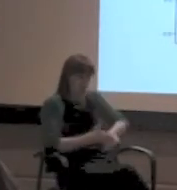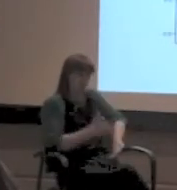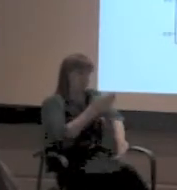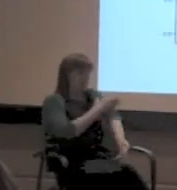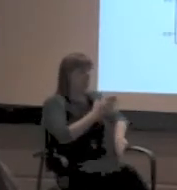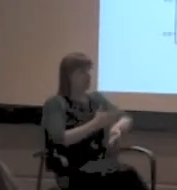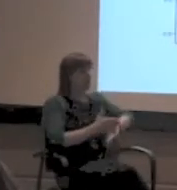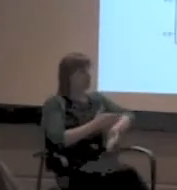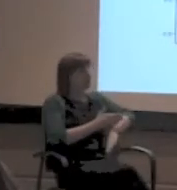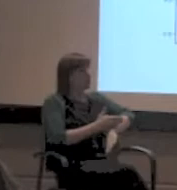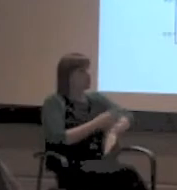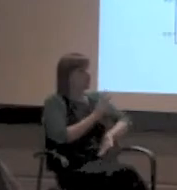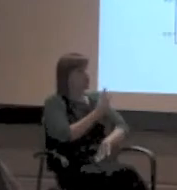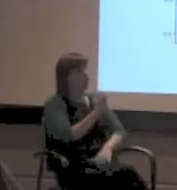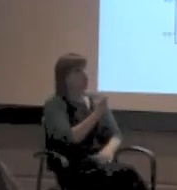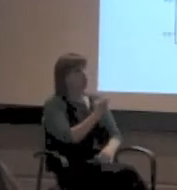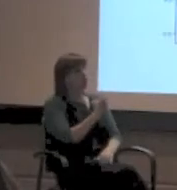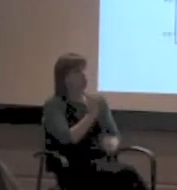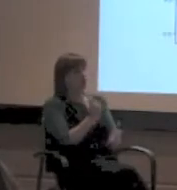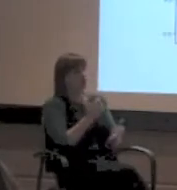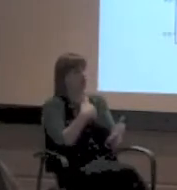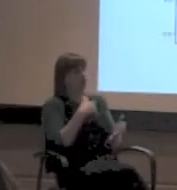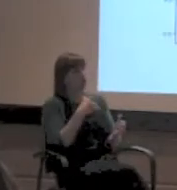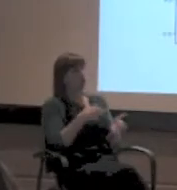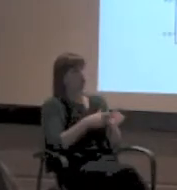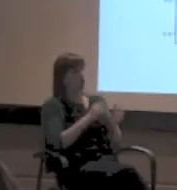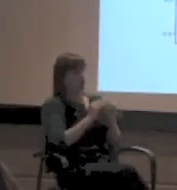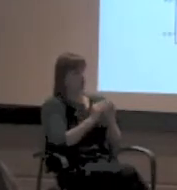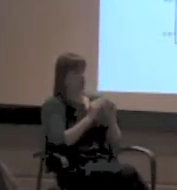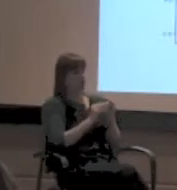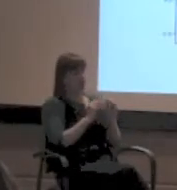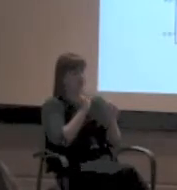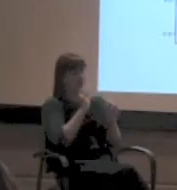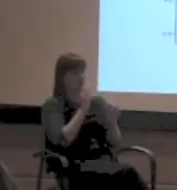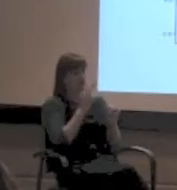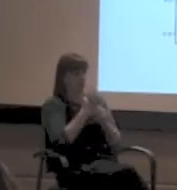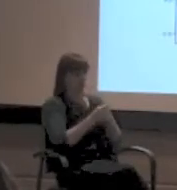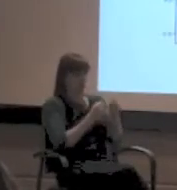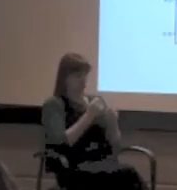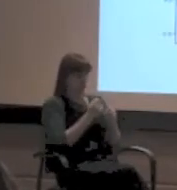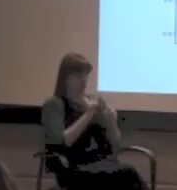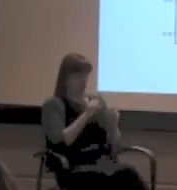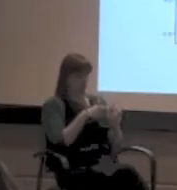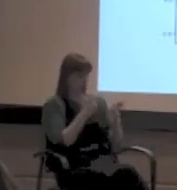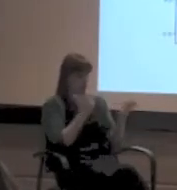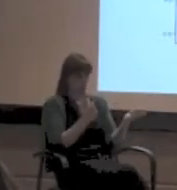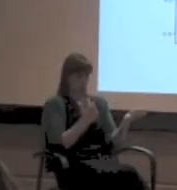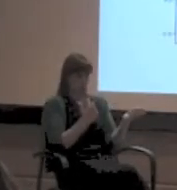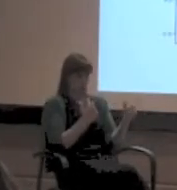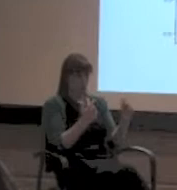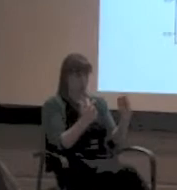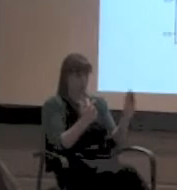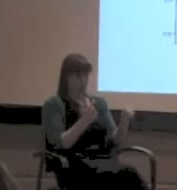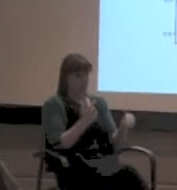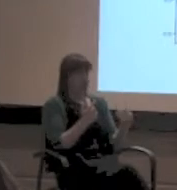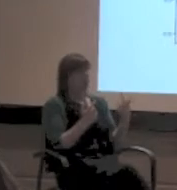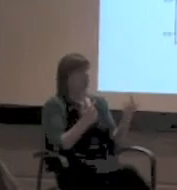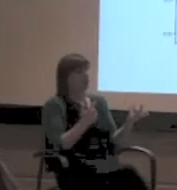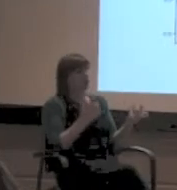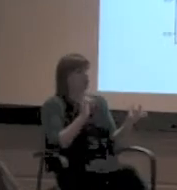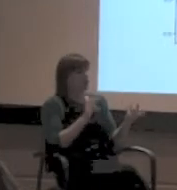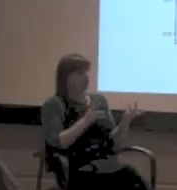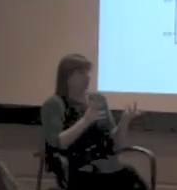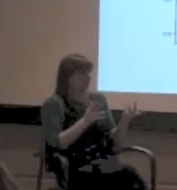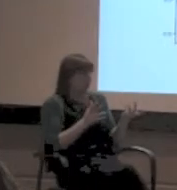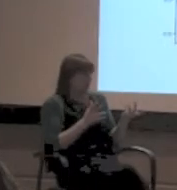only 40% of shunts require fixing at 2 years, which is a major difference, which is saving, you